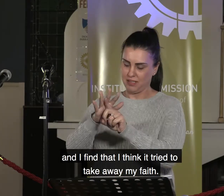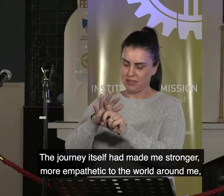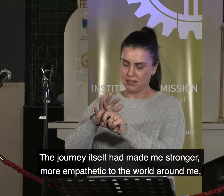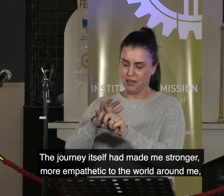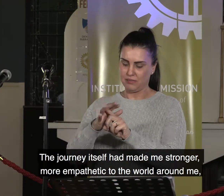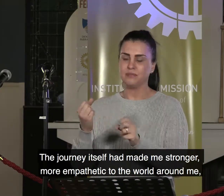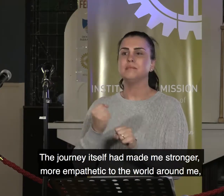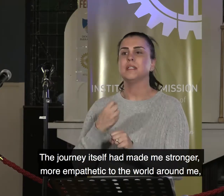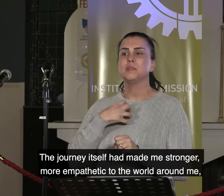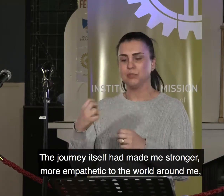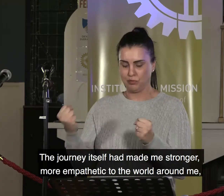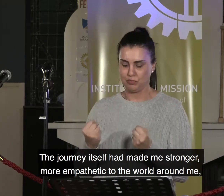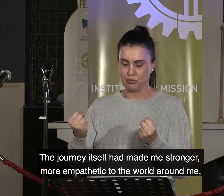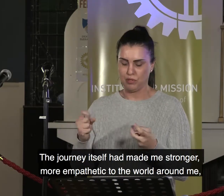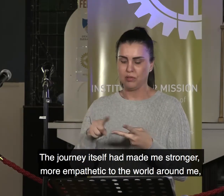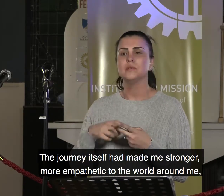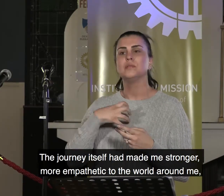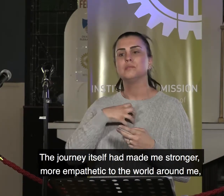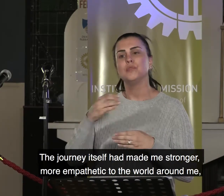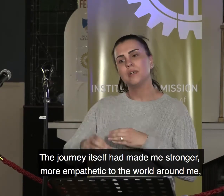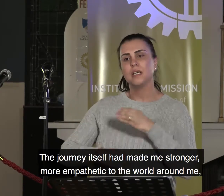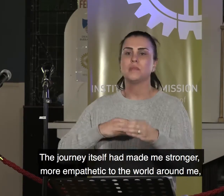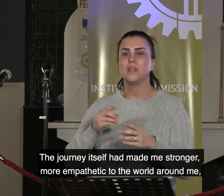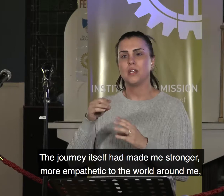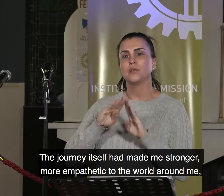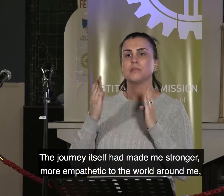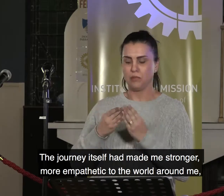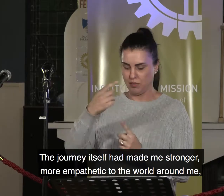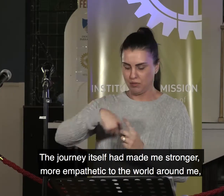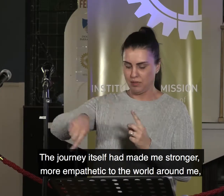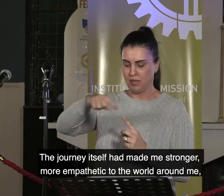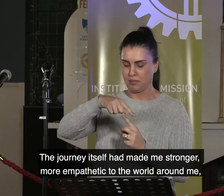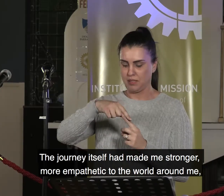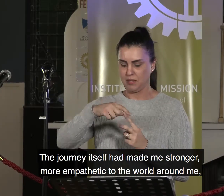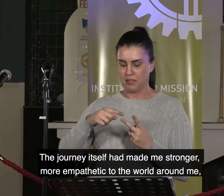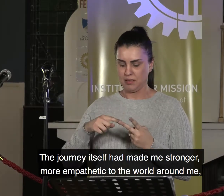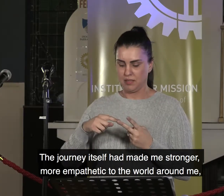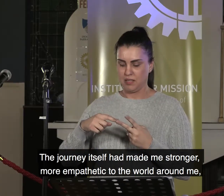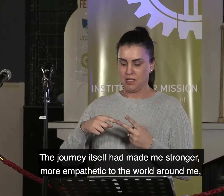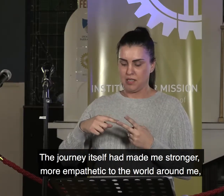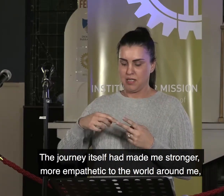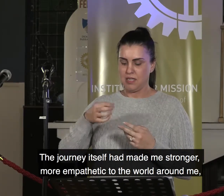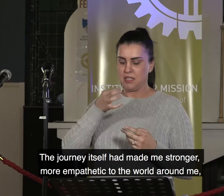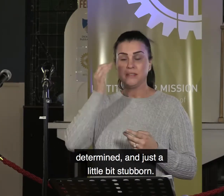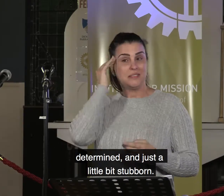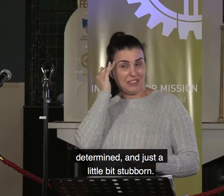The journey itself had made me stronger, more empathetic to the world around me,